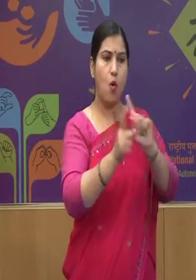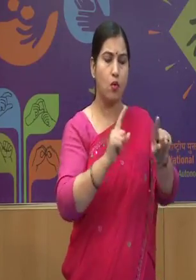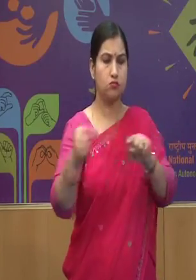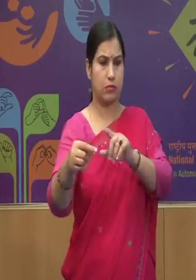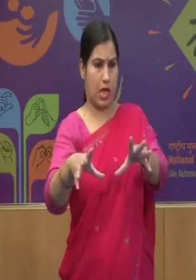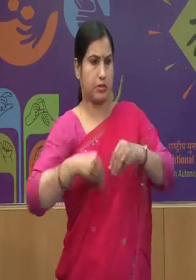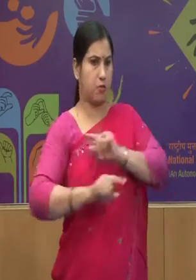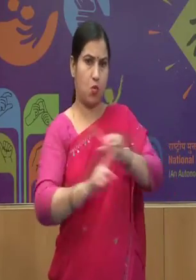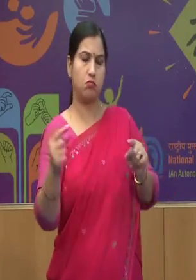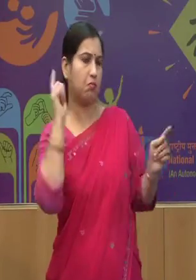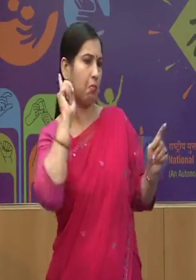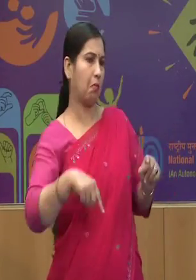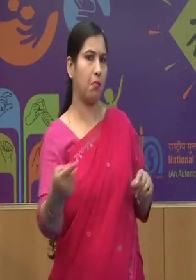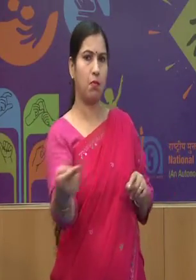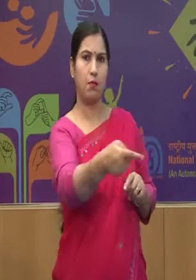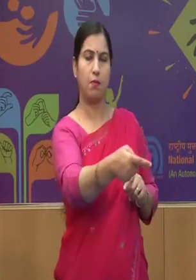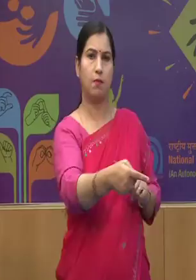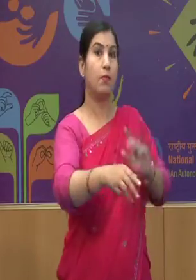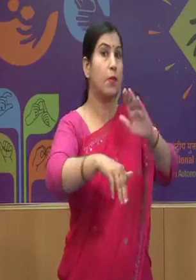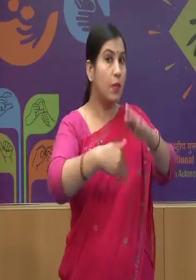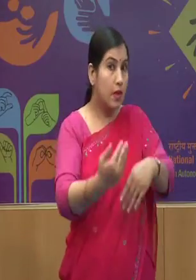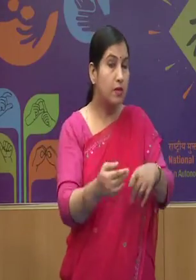And finally, on 28th July